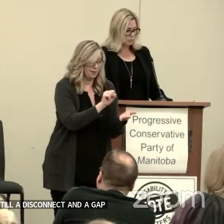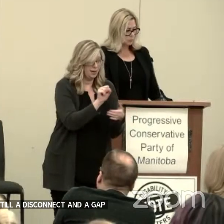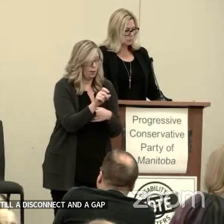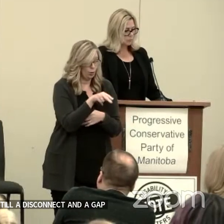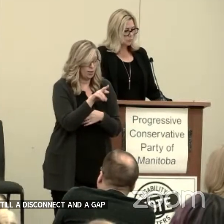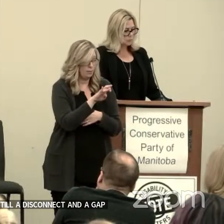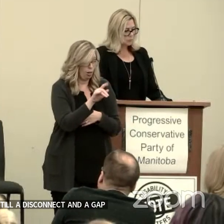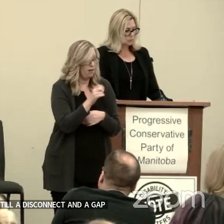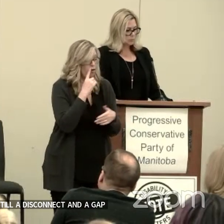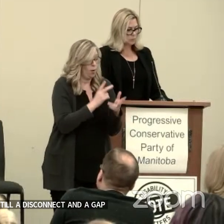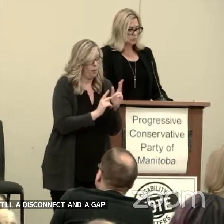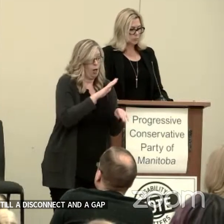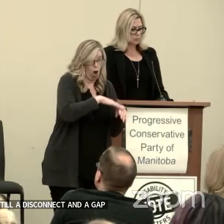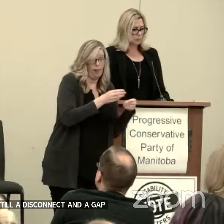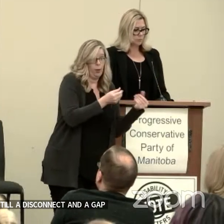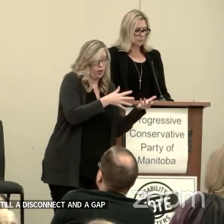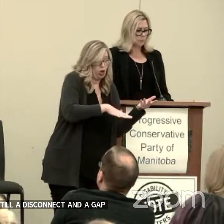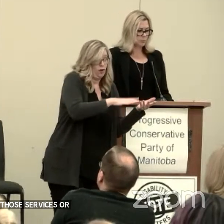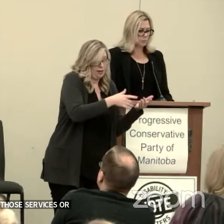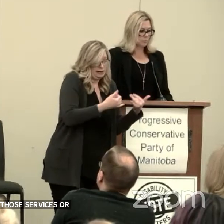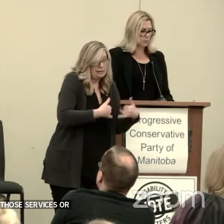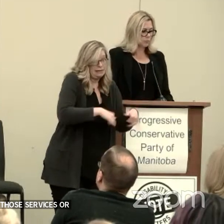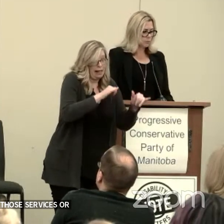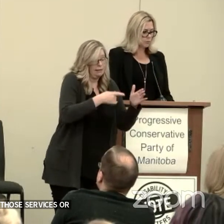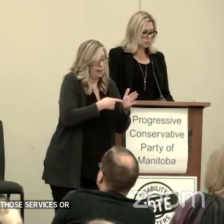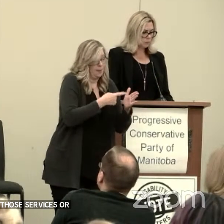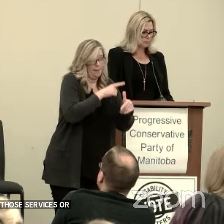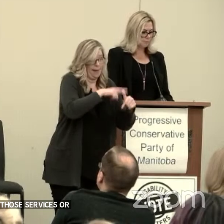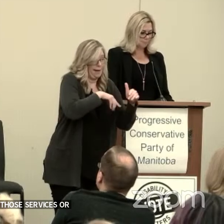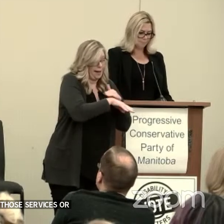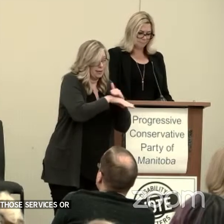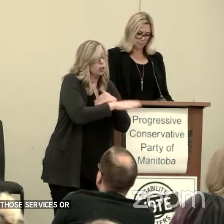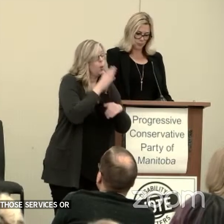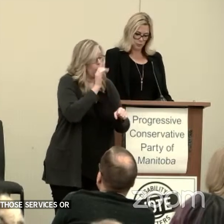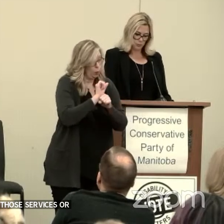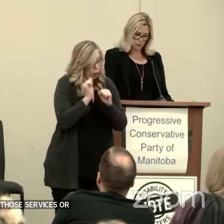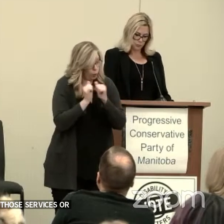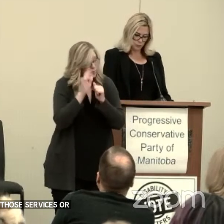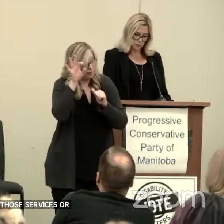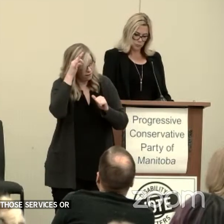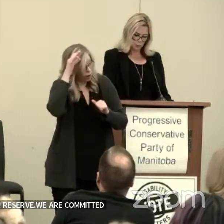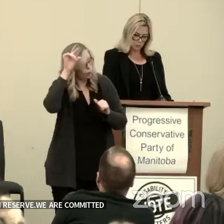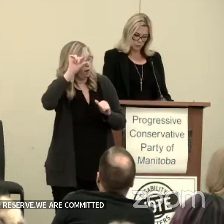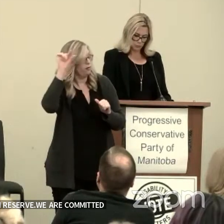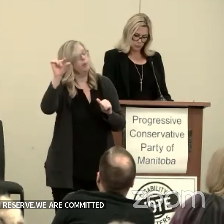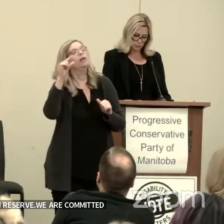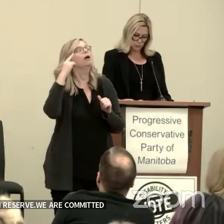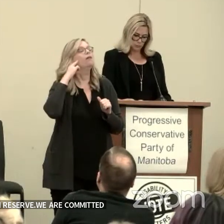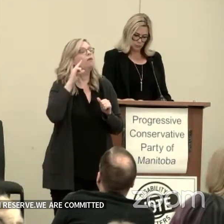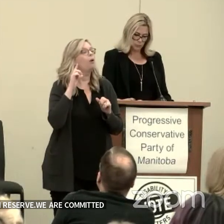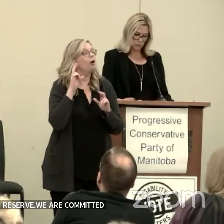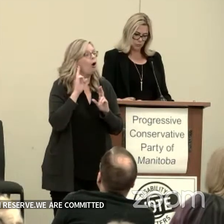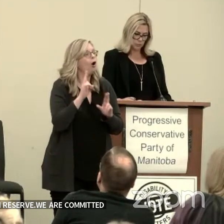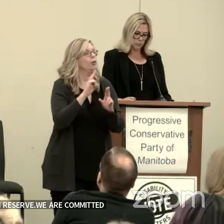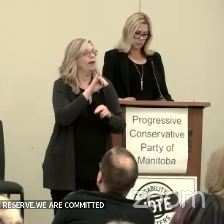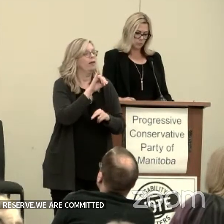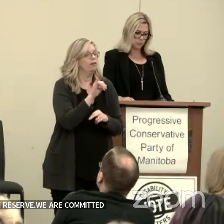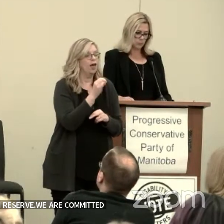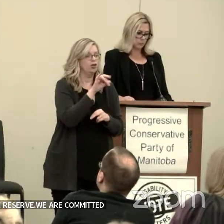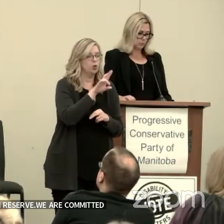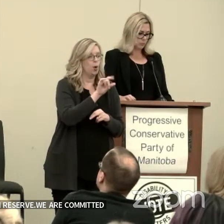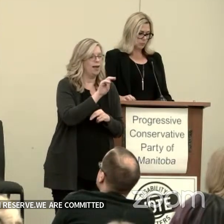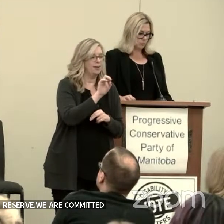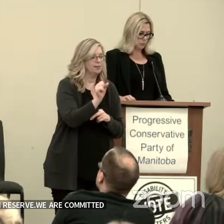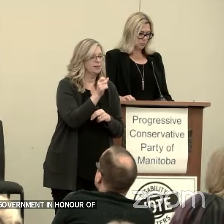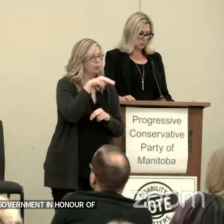that are on reserve. So we are committed to working with the federal government in honor of Jordan's principle and ensuring that